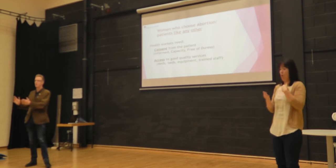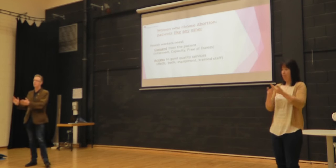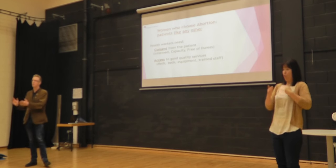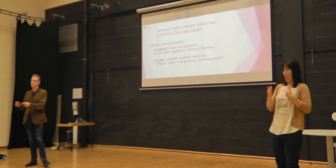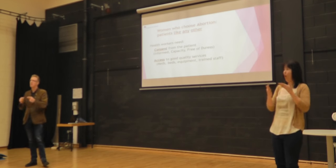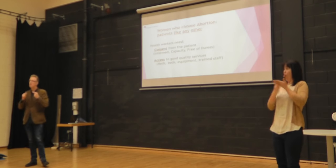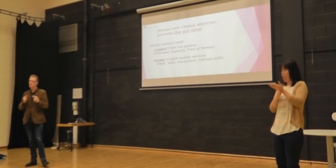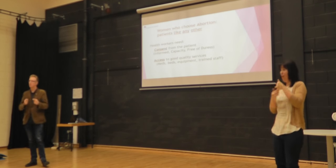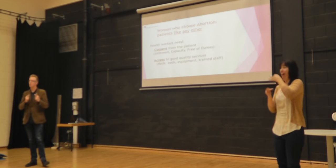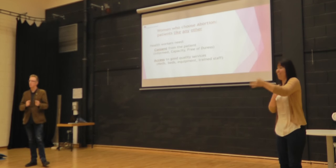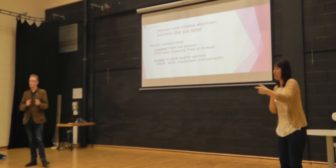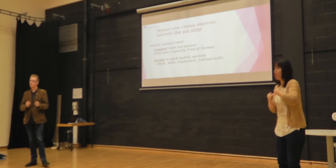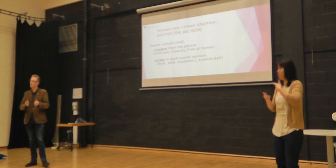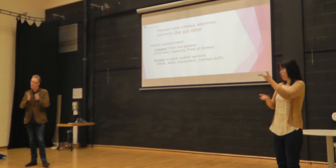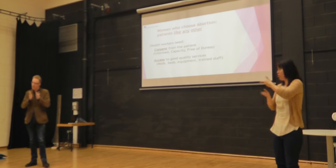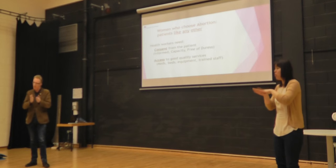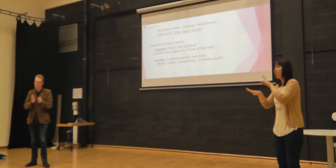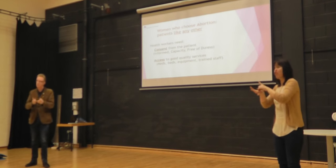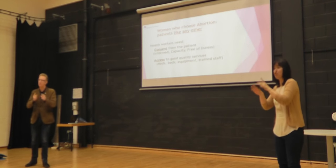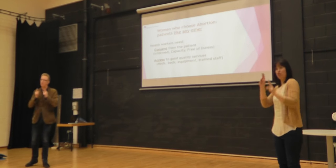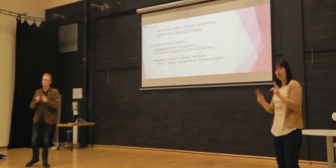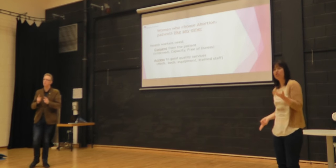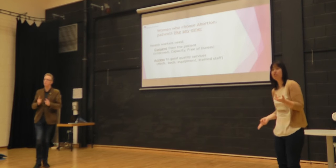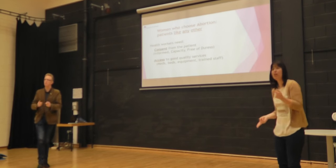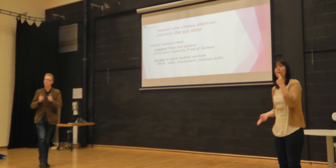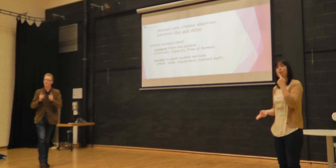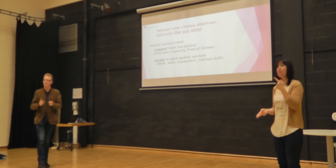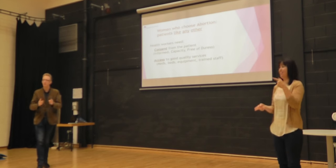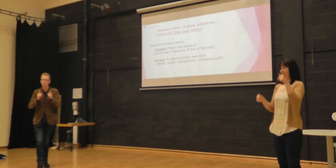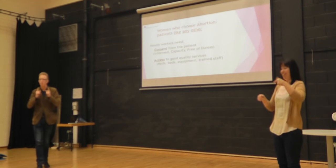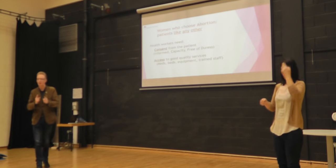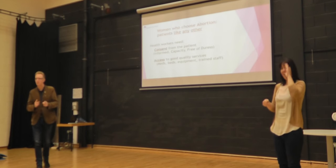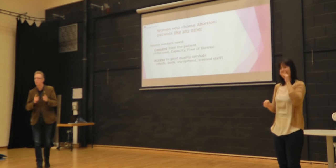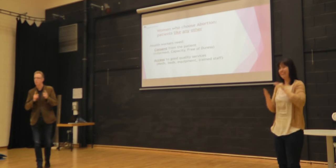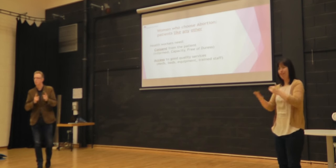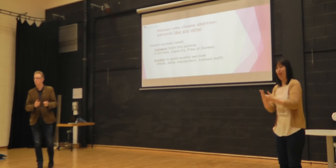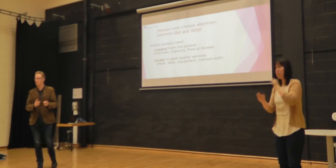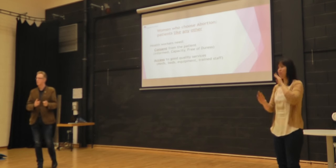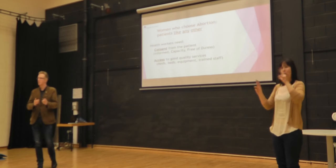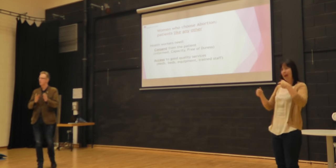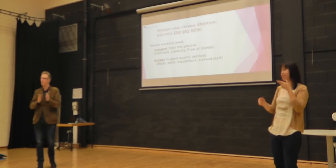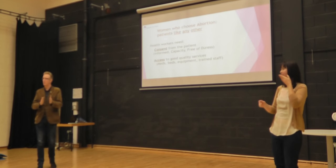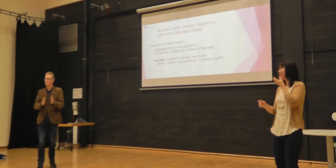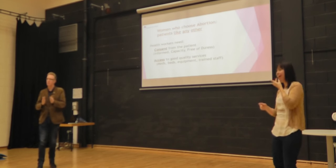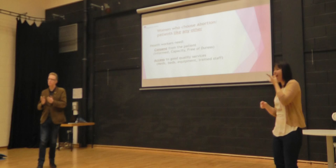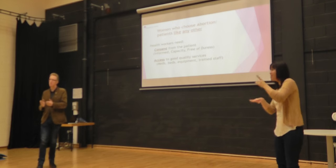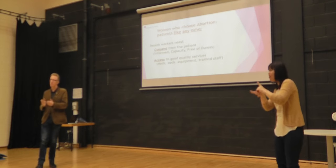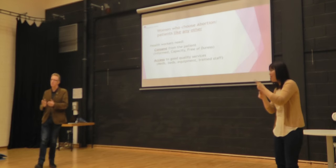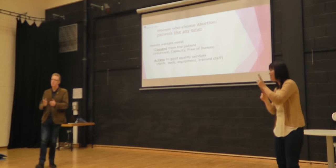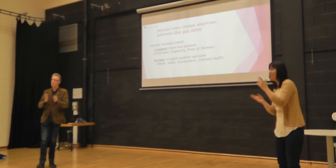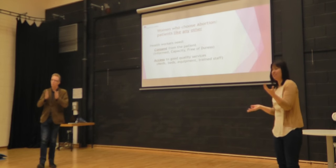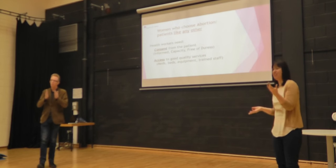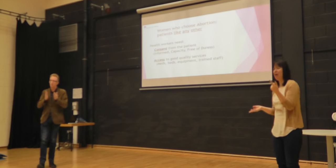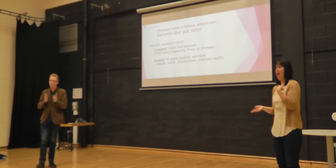after you take the pill, if you want to. But in Ireland, because what you're doing is illegal, you cannot do that. And we believe that's